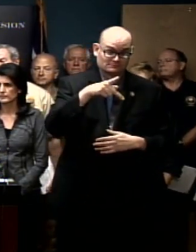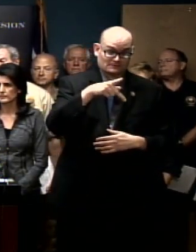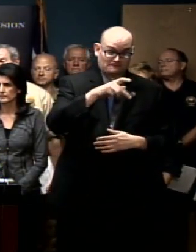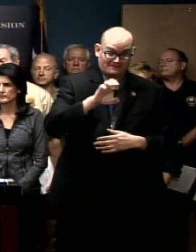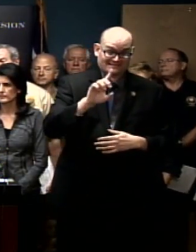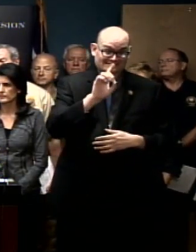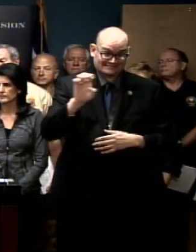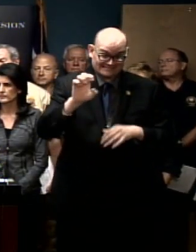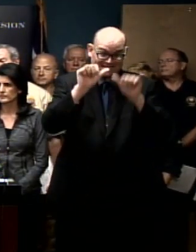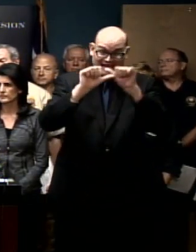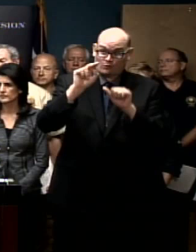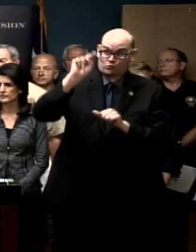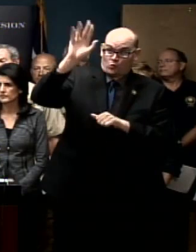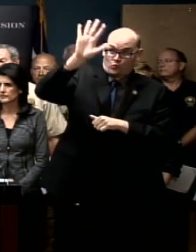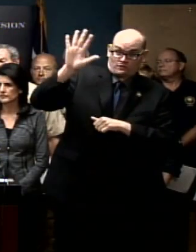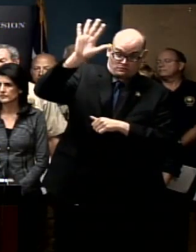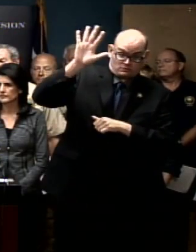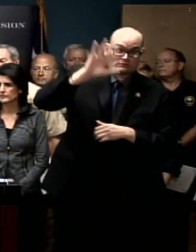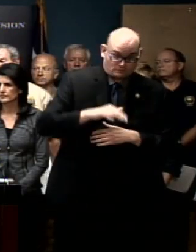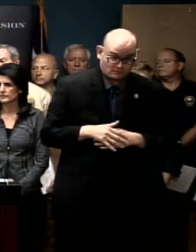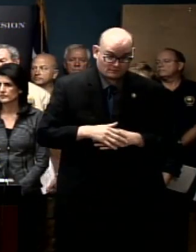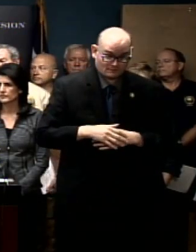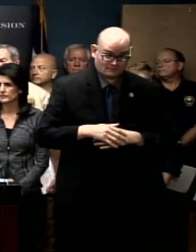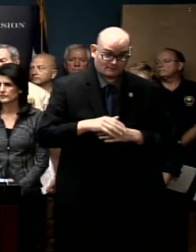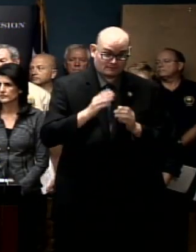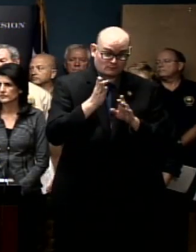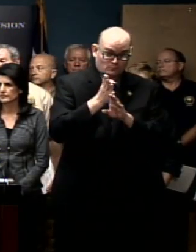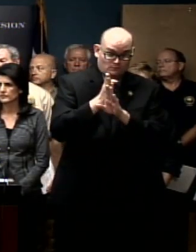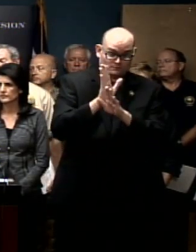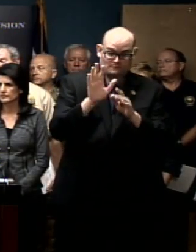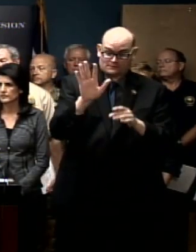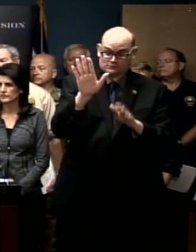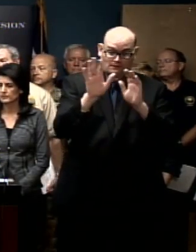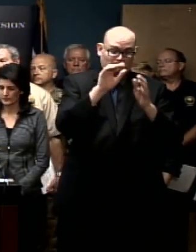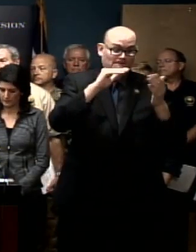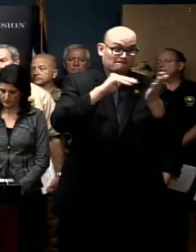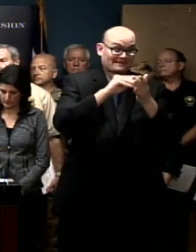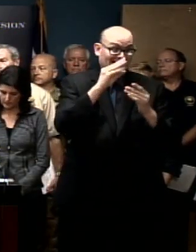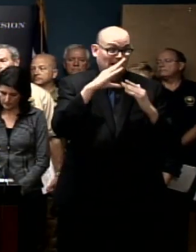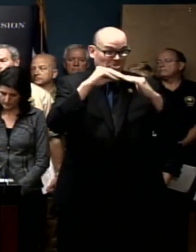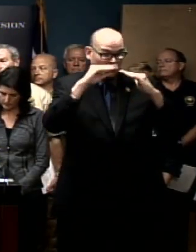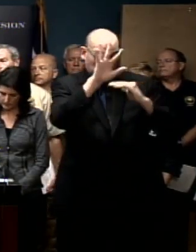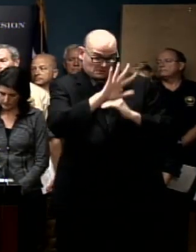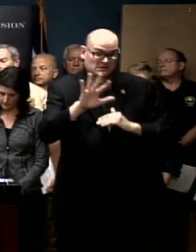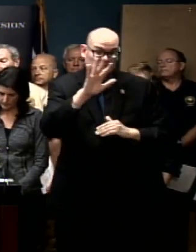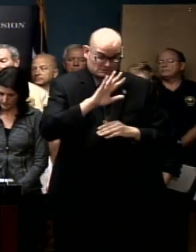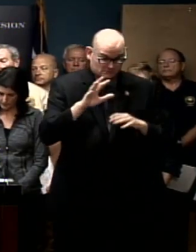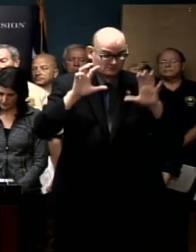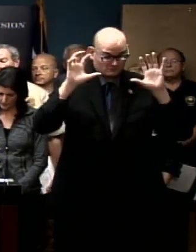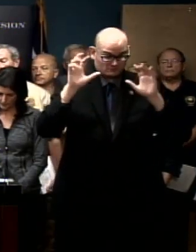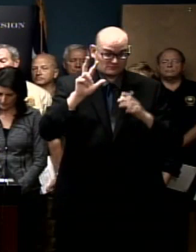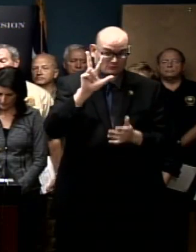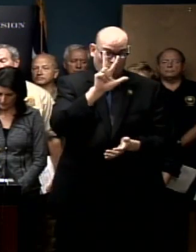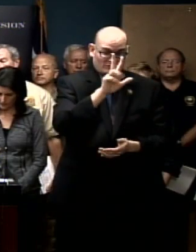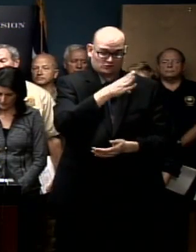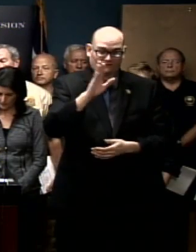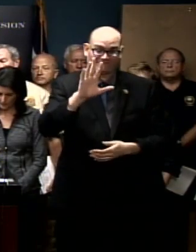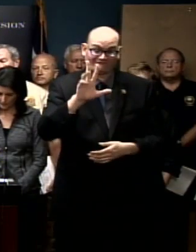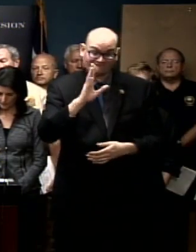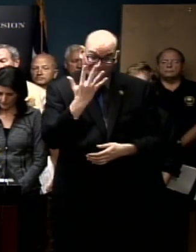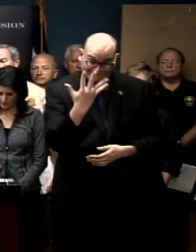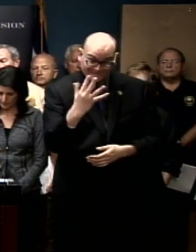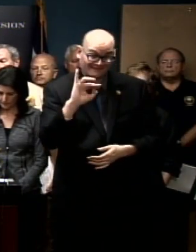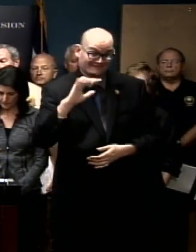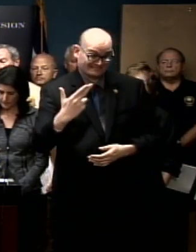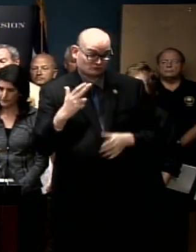And even farther west into the Midlands, as much as 5 to 9 inches of rain fell. And in terms of winds, again, we've had still the highest wind